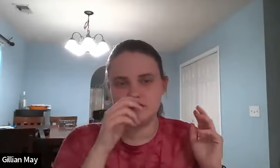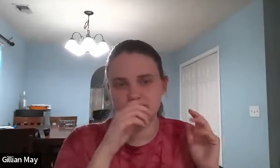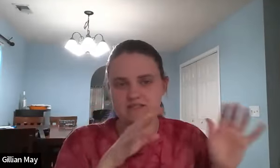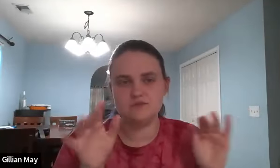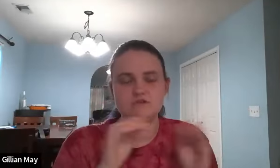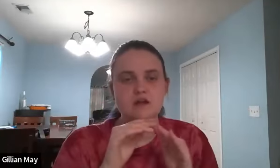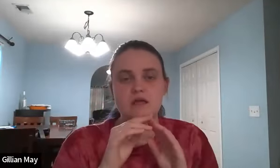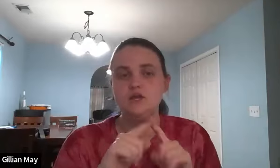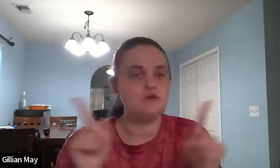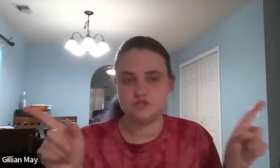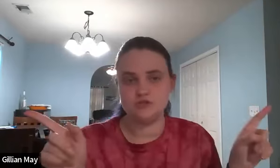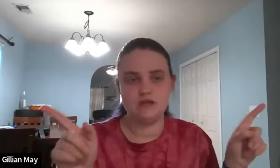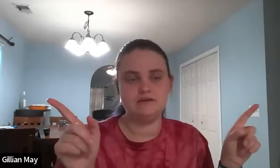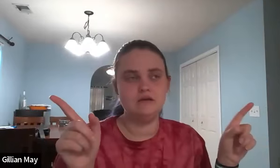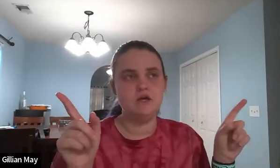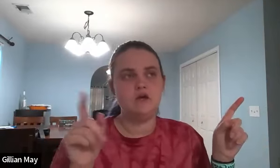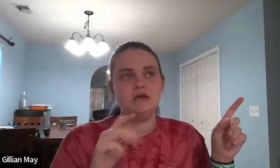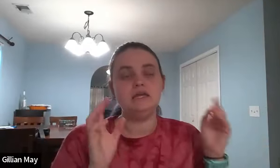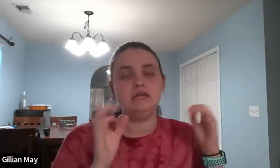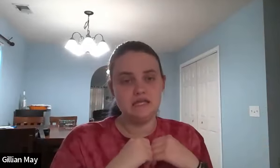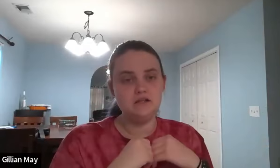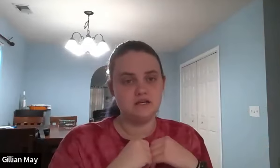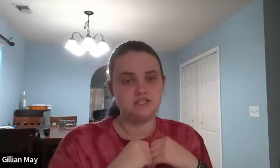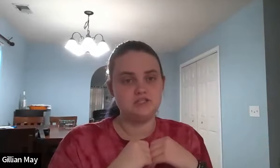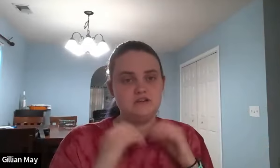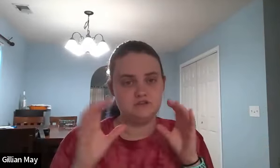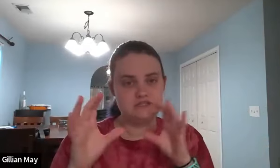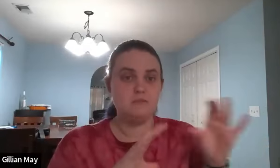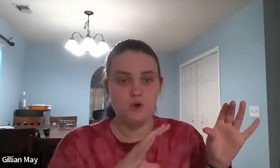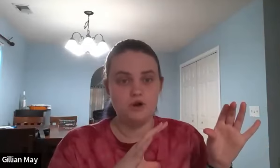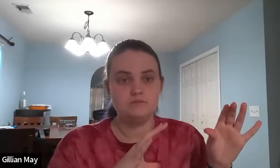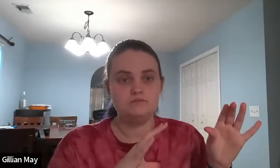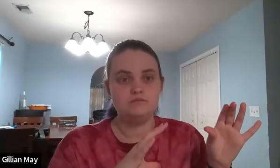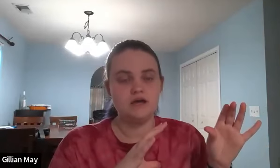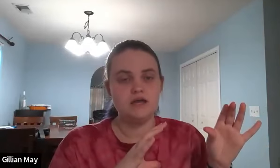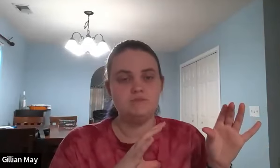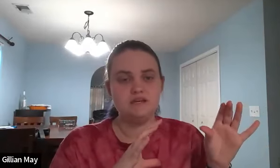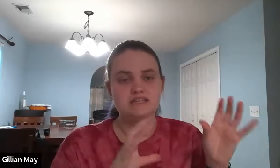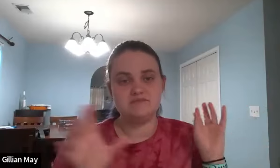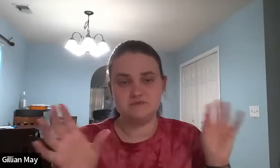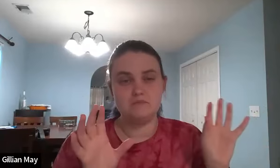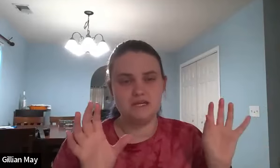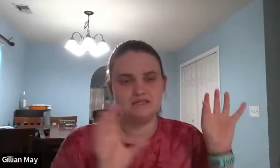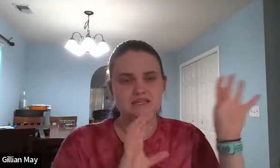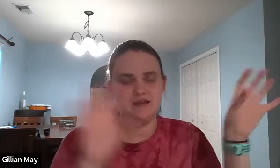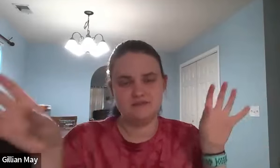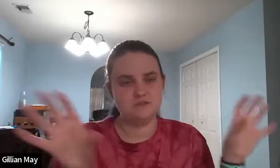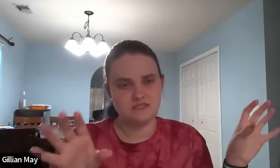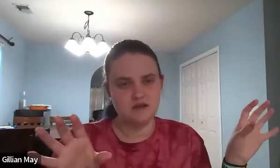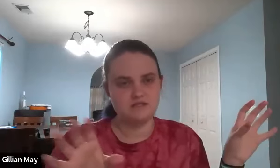like very similar that are like, no, they're two, like in English, they're the same word, but because they have different meanings, they have different signs.